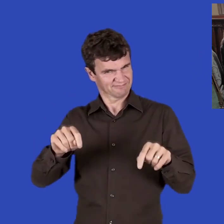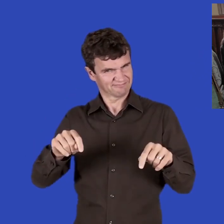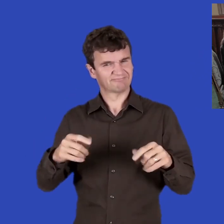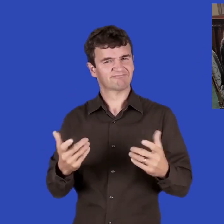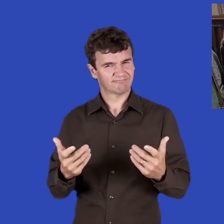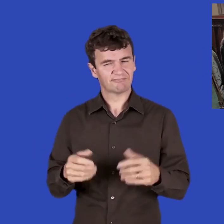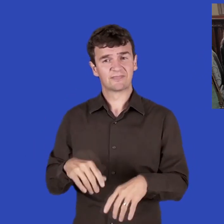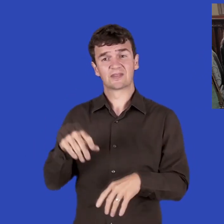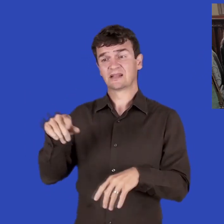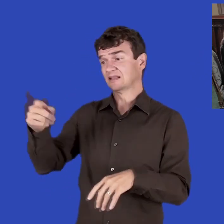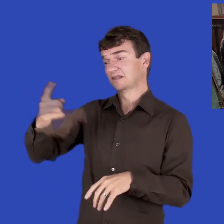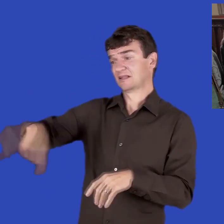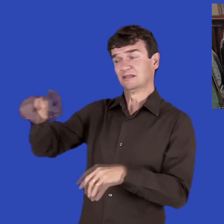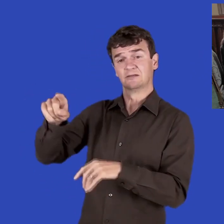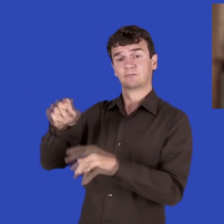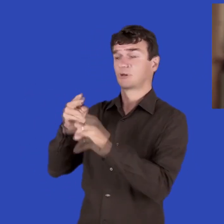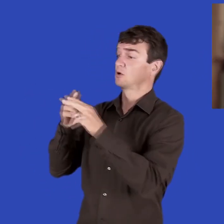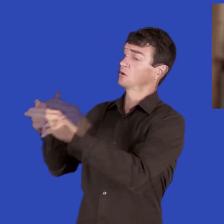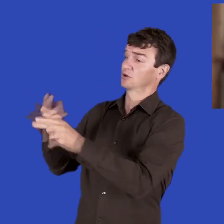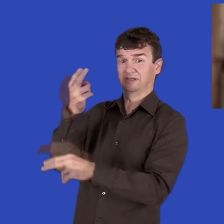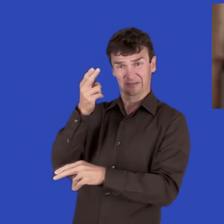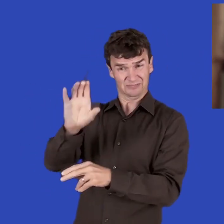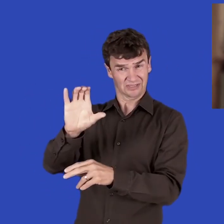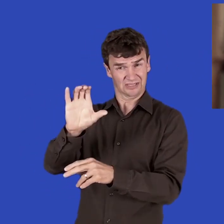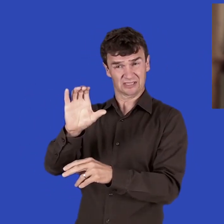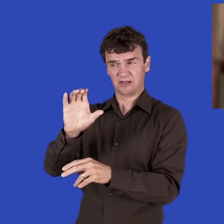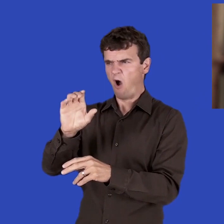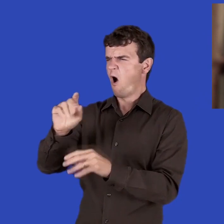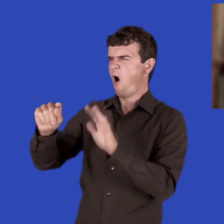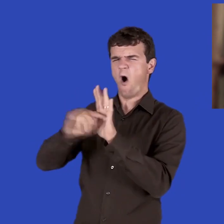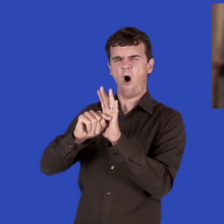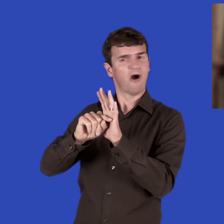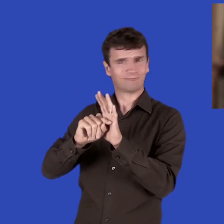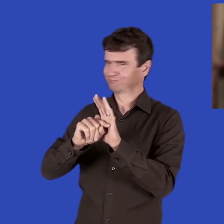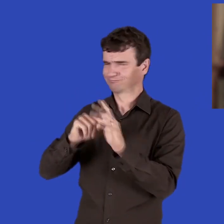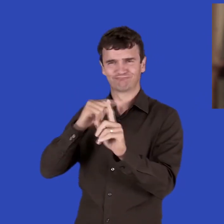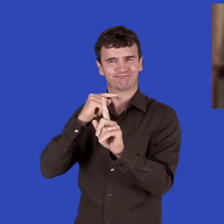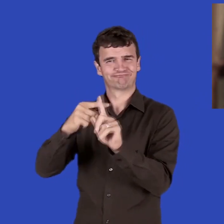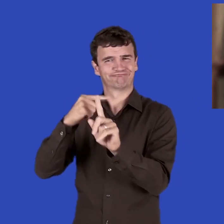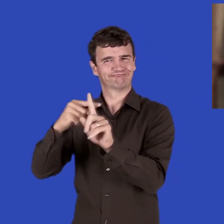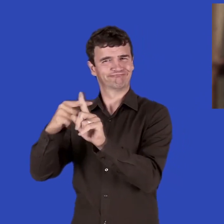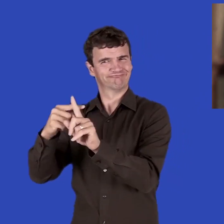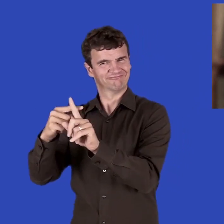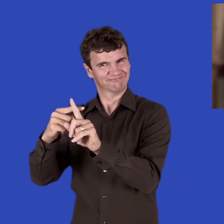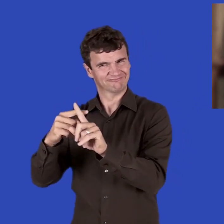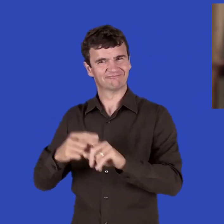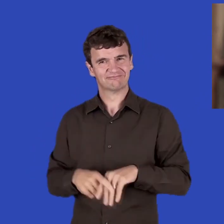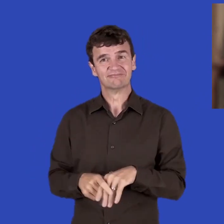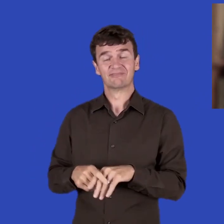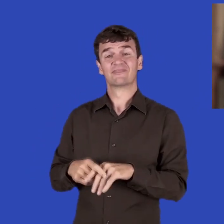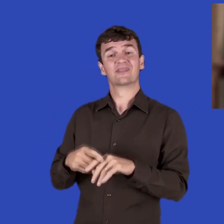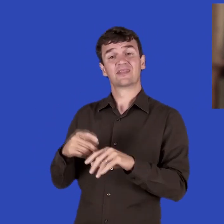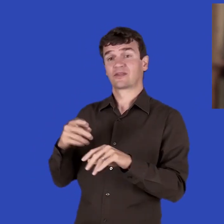need to understand it. We need to understand, for instance, that the Carleton University, in terms of the actual origin of the words,